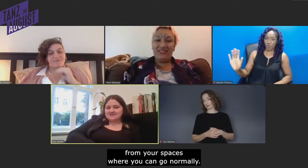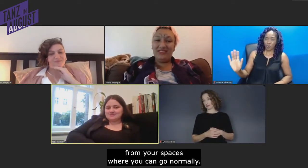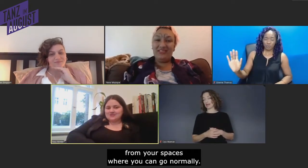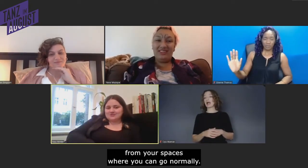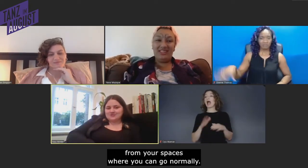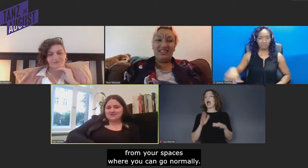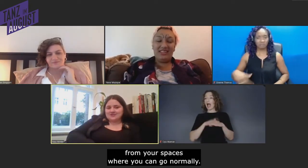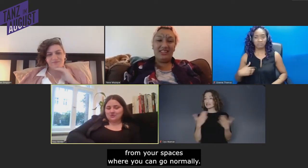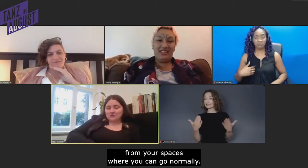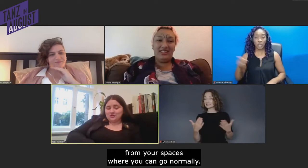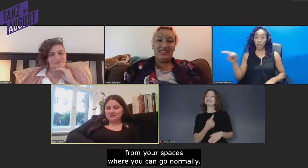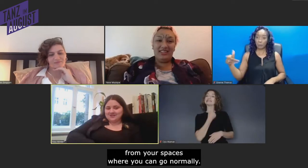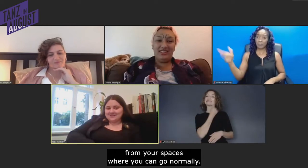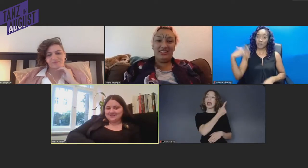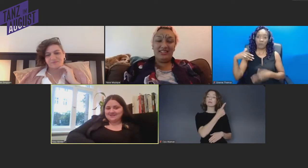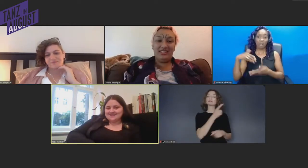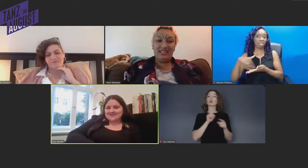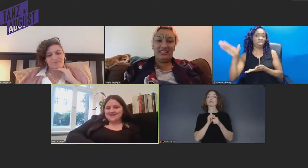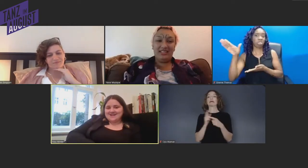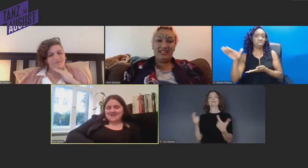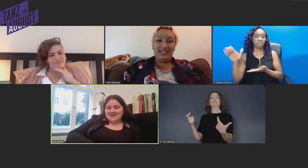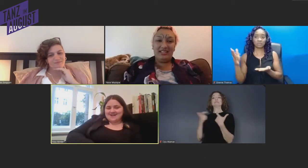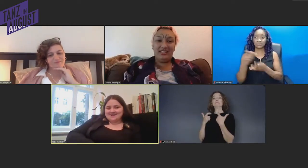spaces when you can go normally.